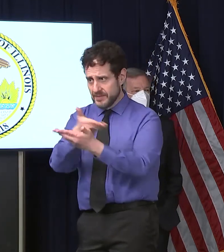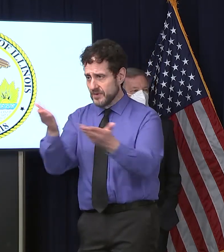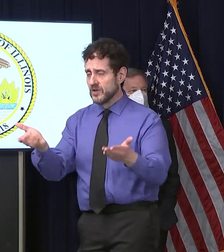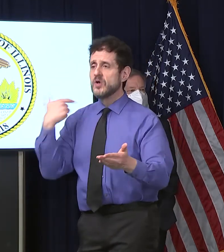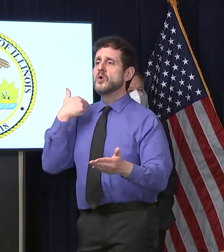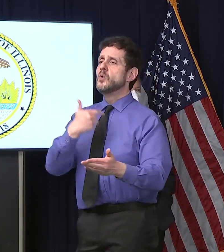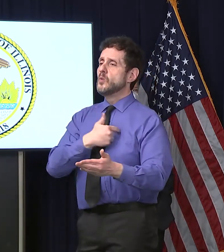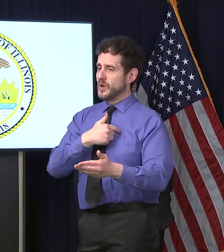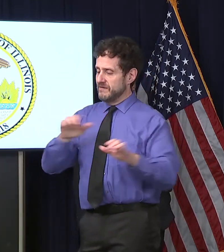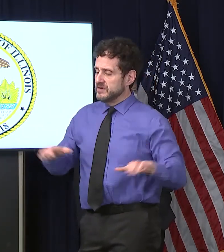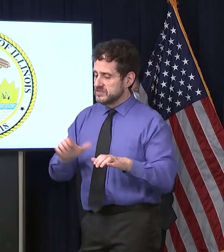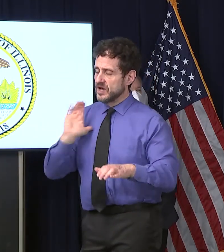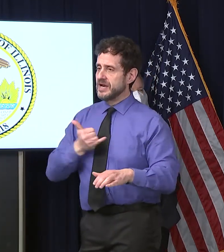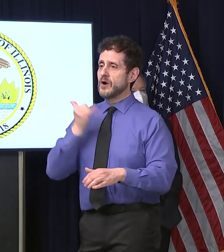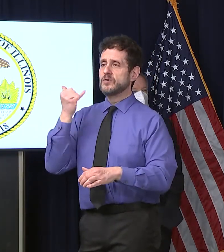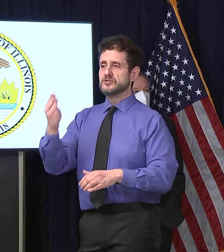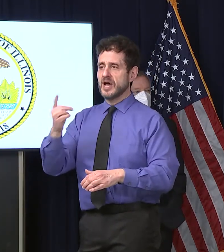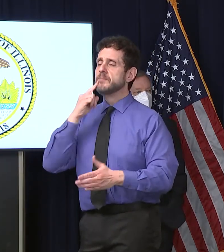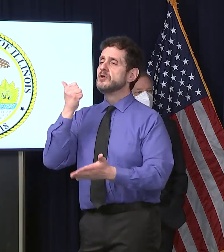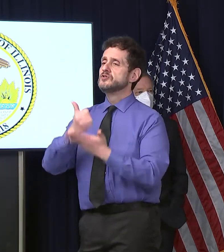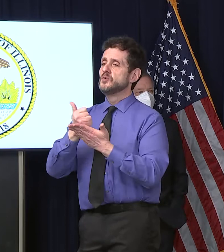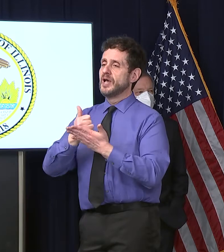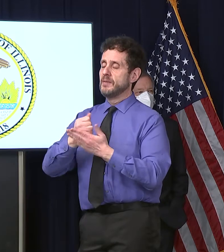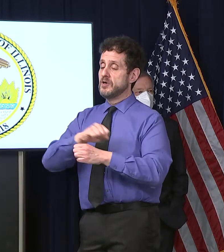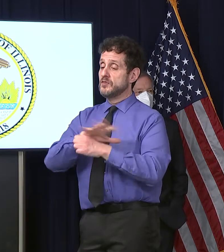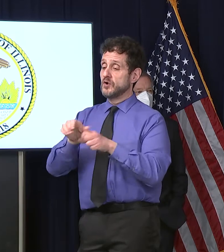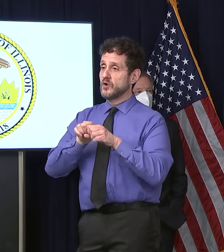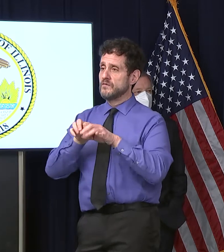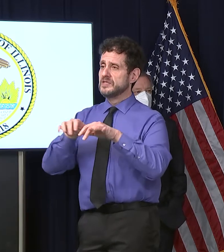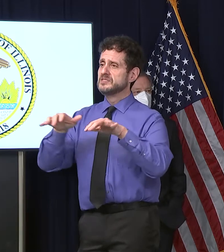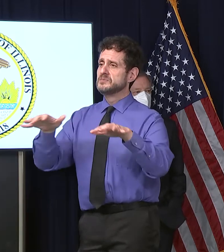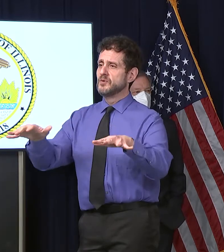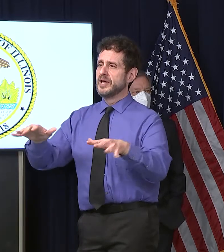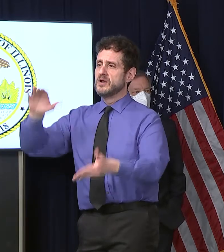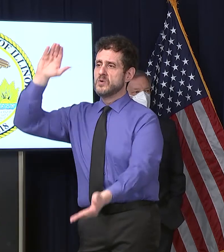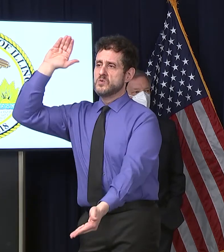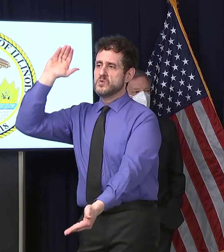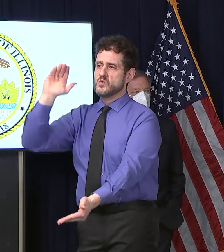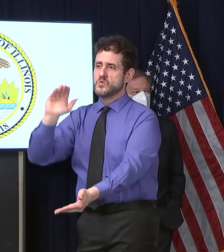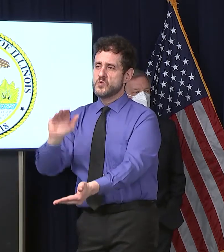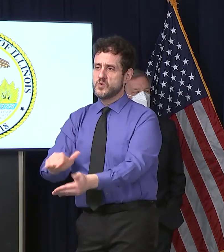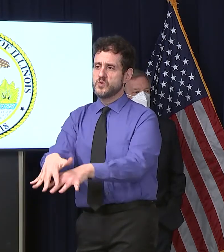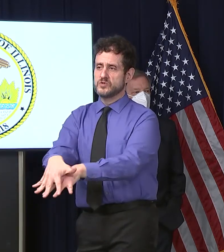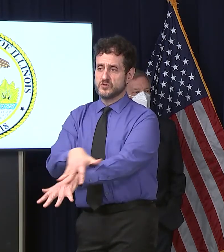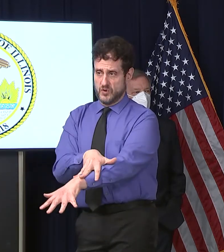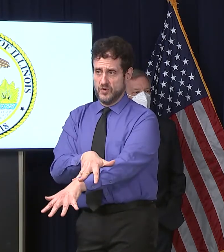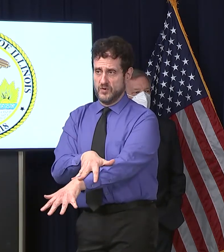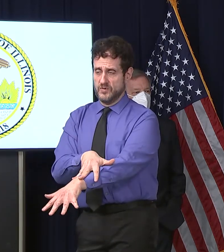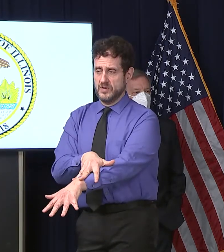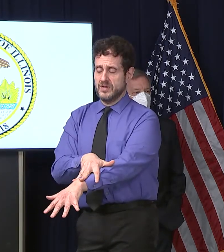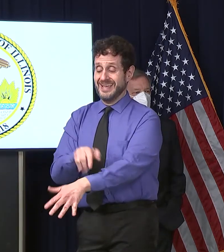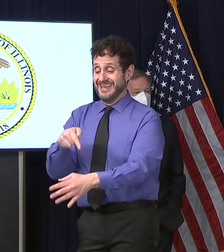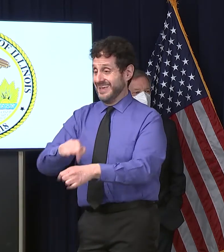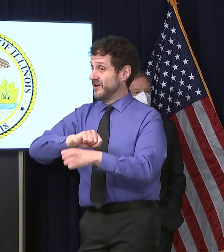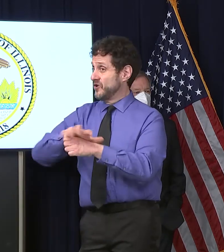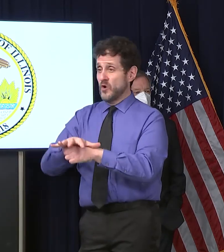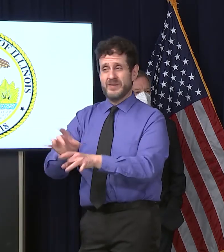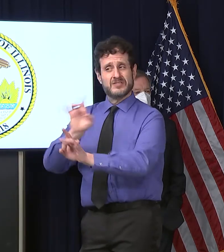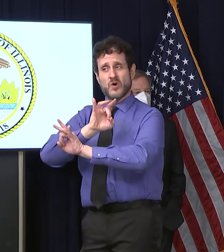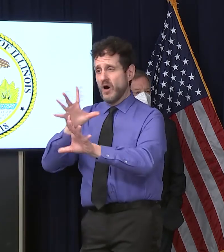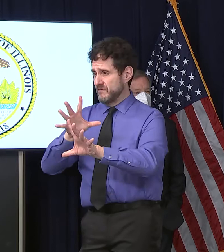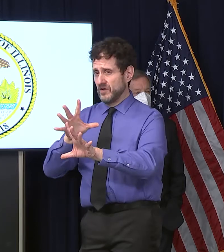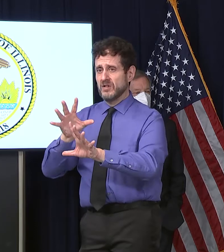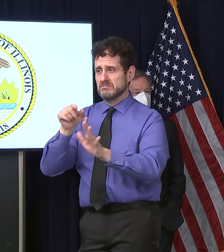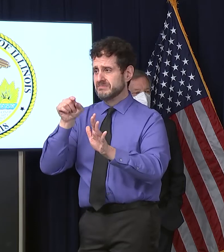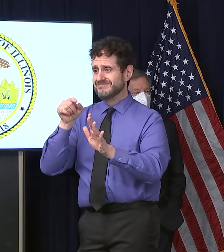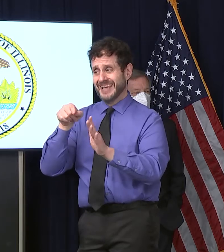done our job to blunt the spread of this horrible, deadly virus. And we've delivered supports